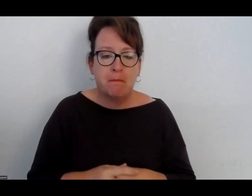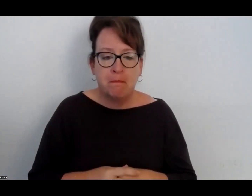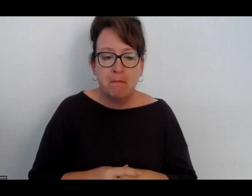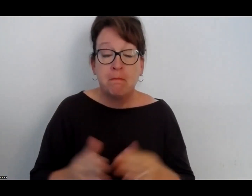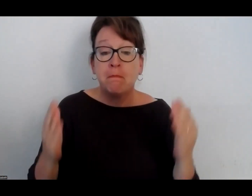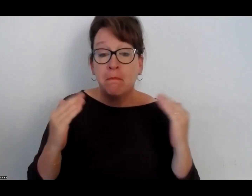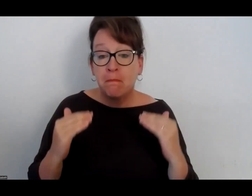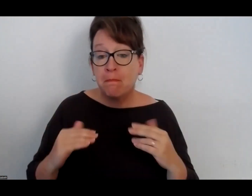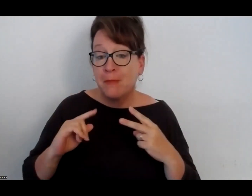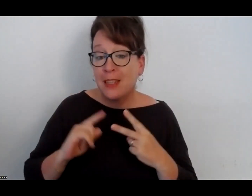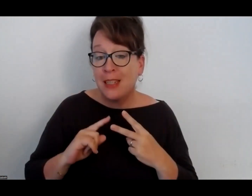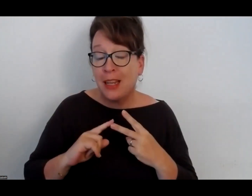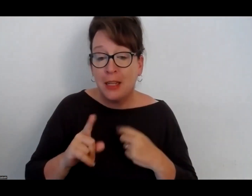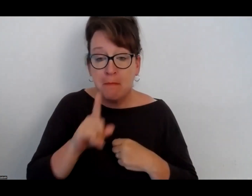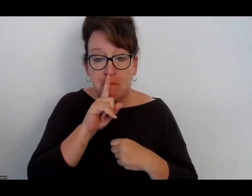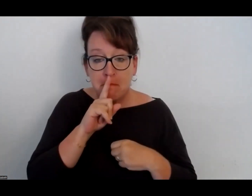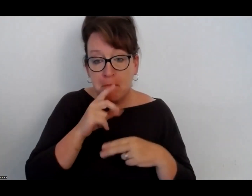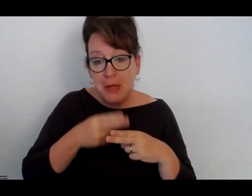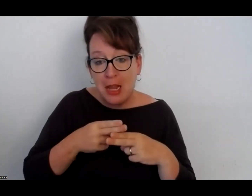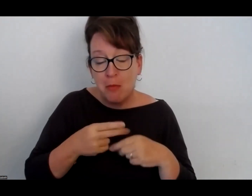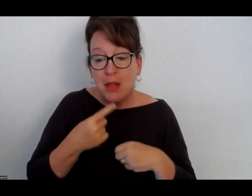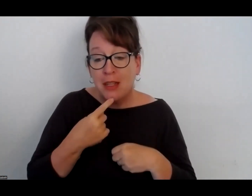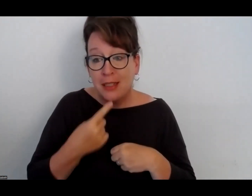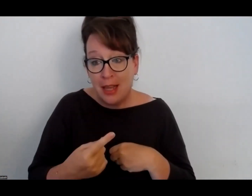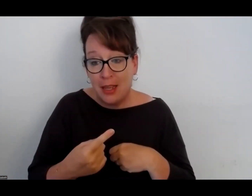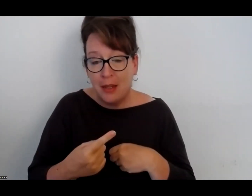And then an anonymous attendee said,